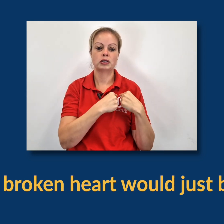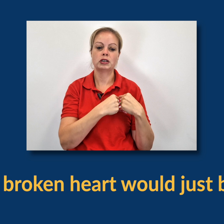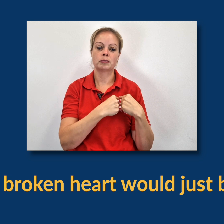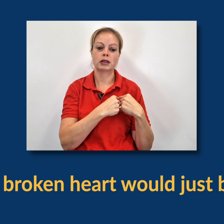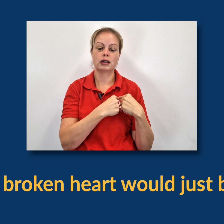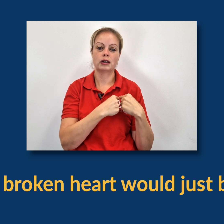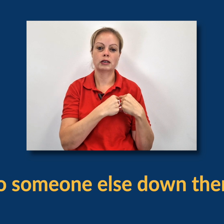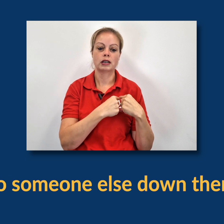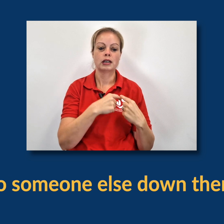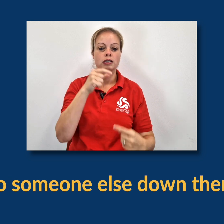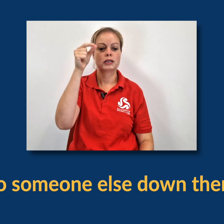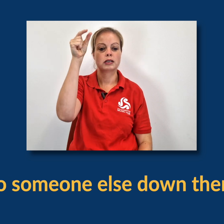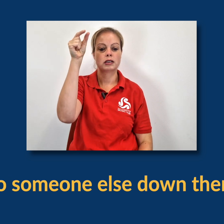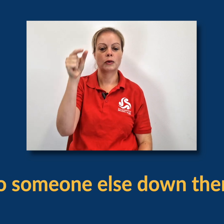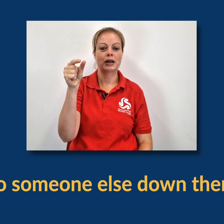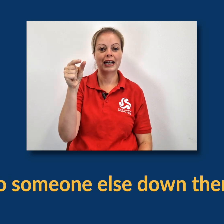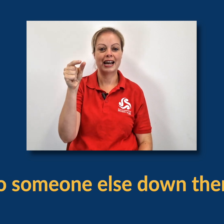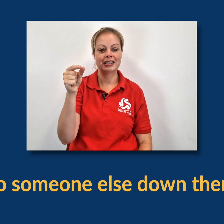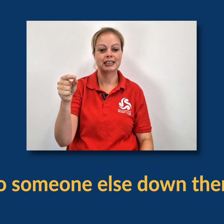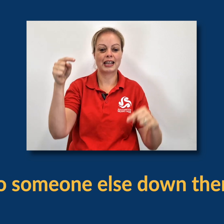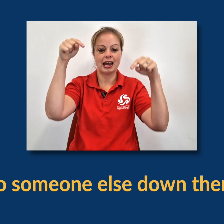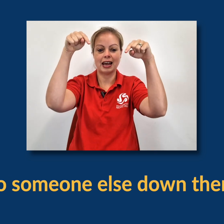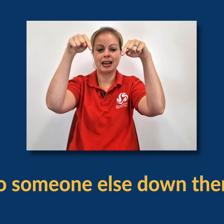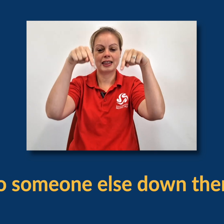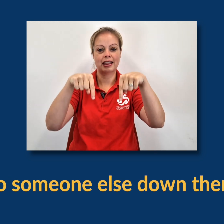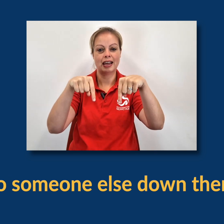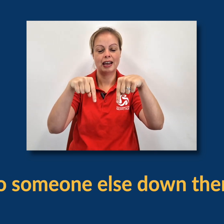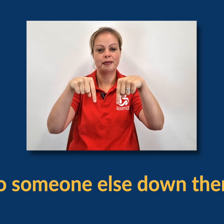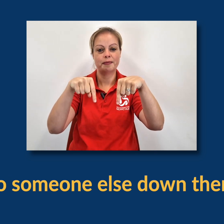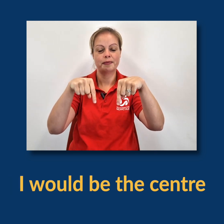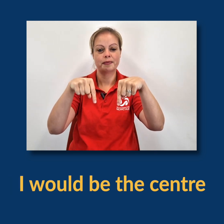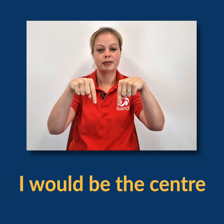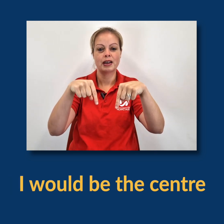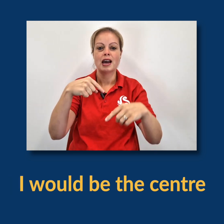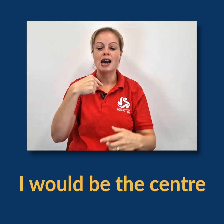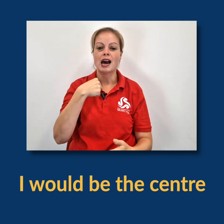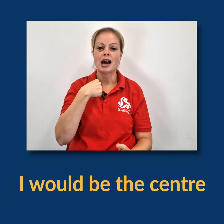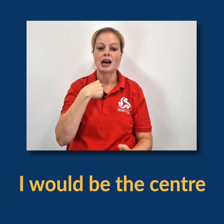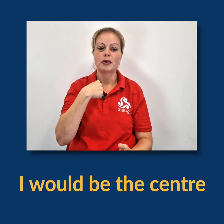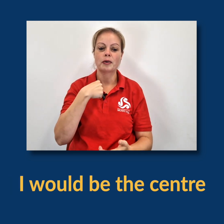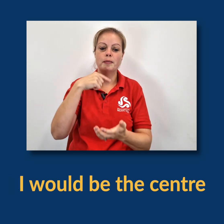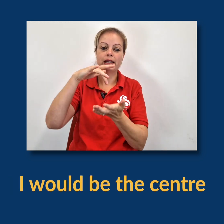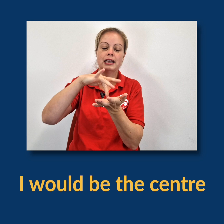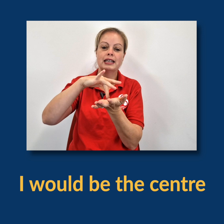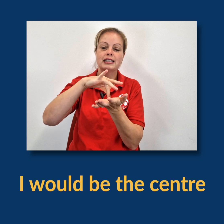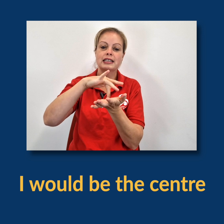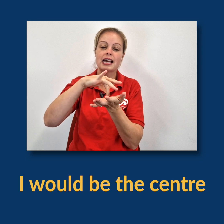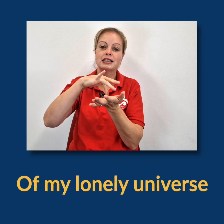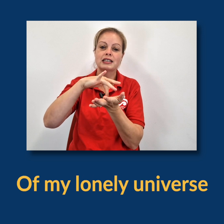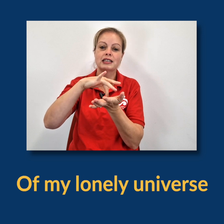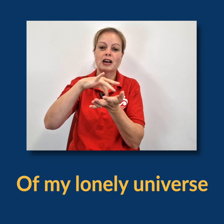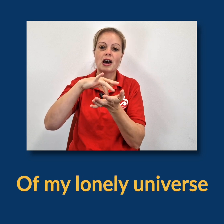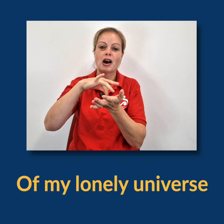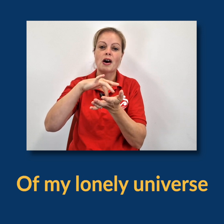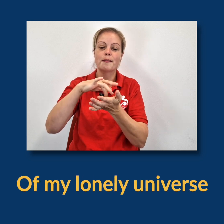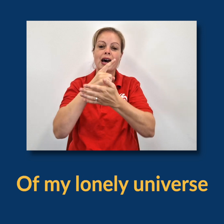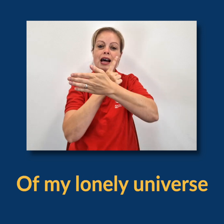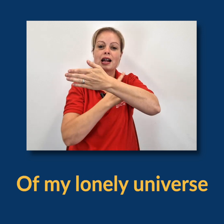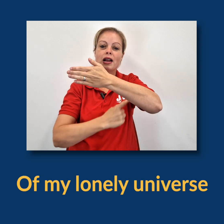just belong to someone else down there. I would be the center of my